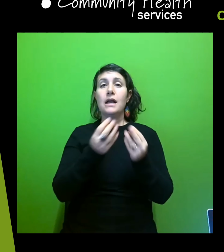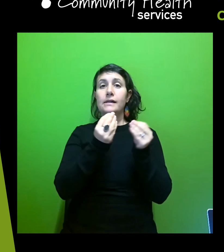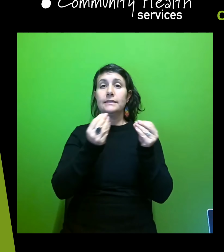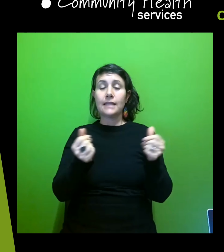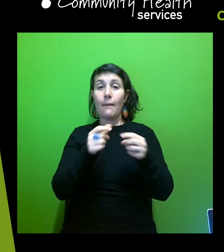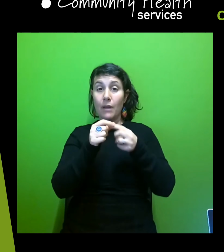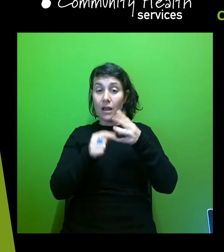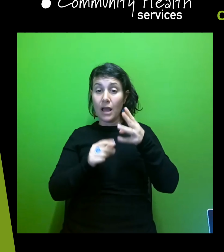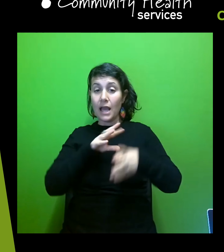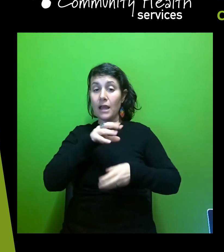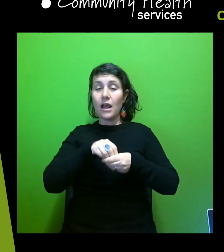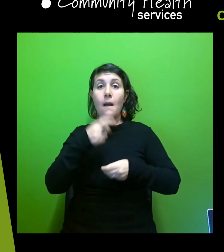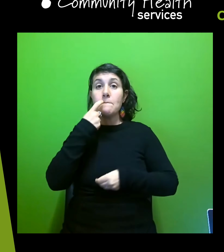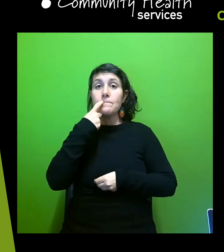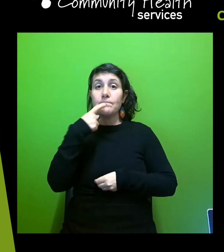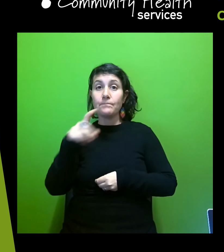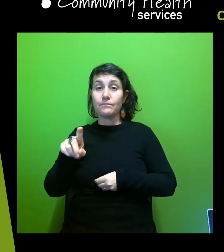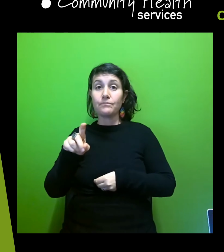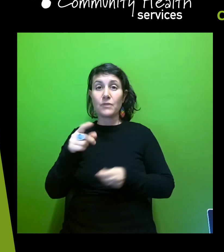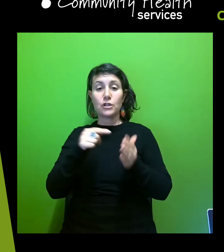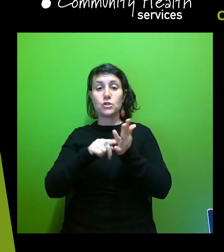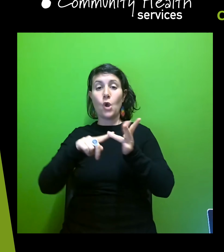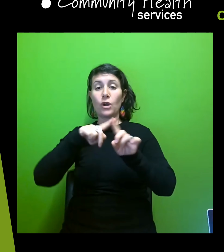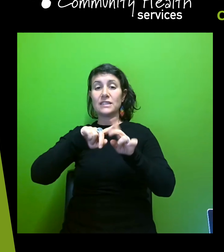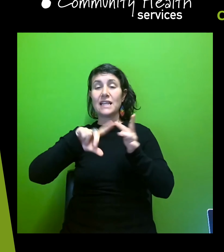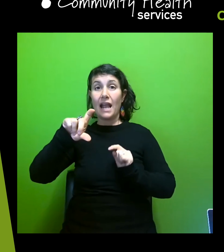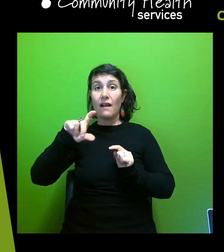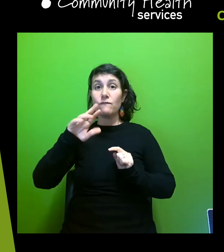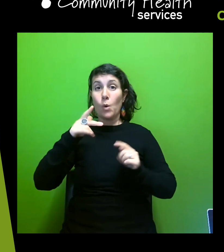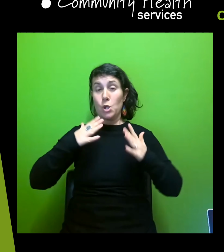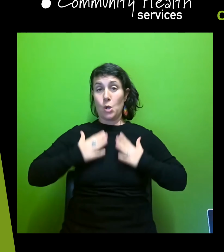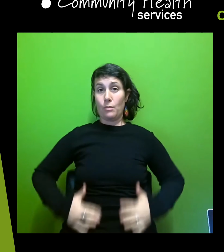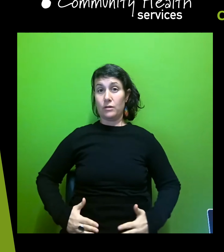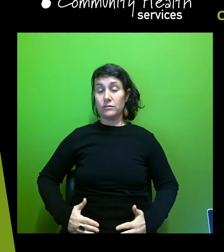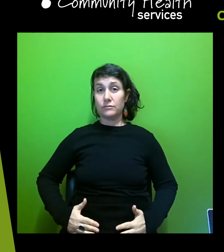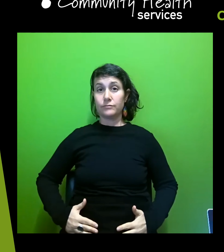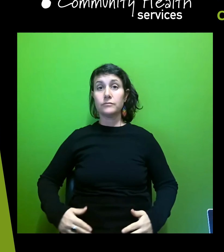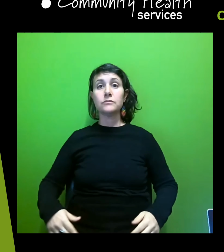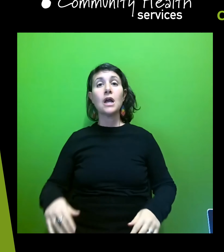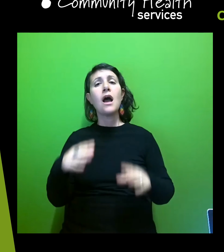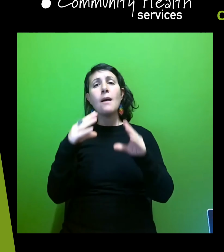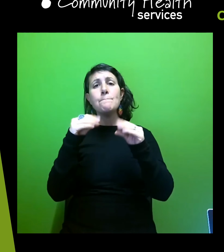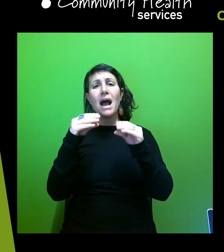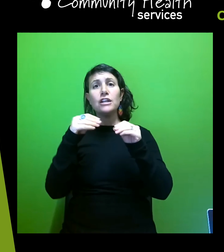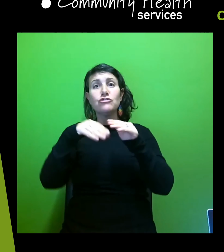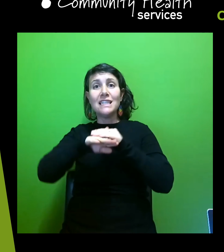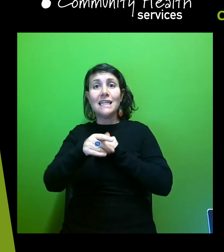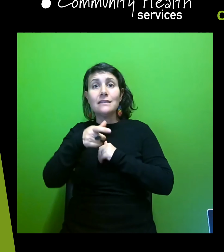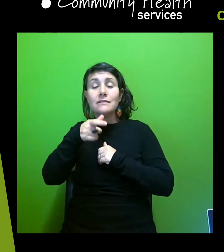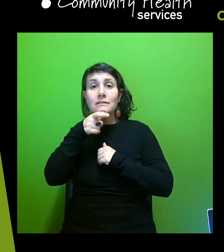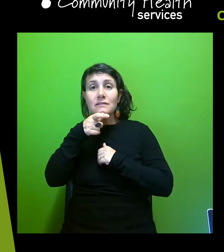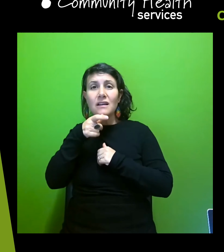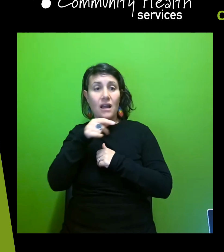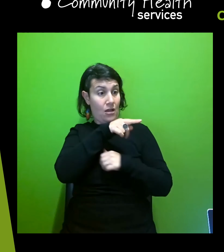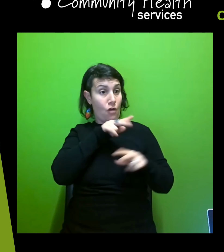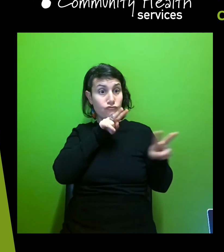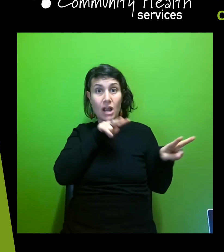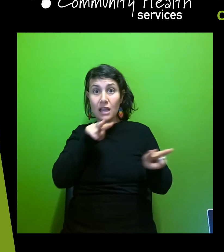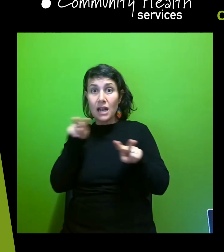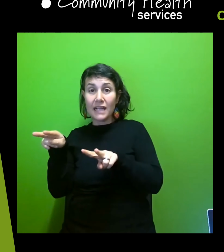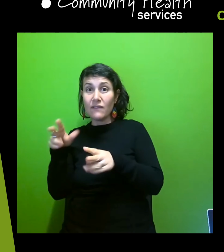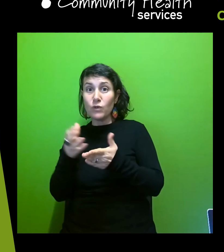considered poisons and are toxic to human cells. The battery components are also not regulated for safety